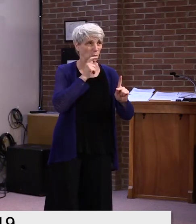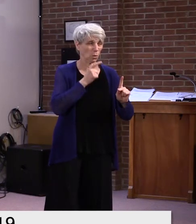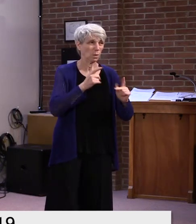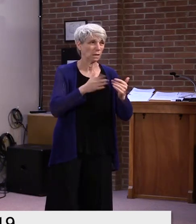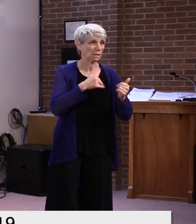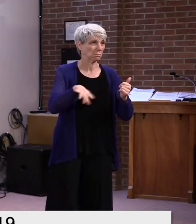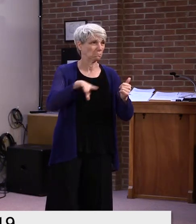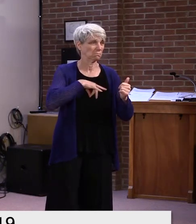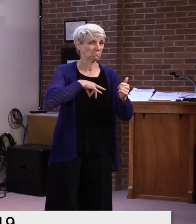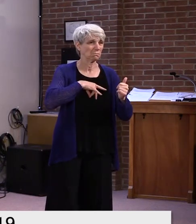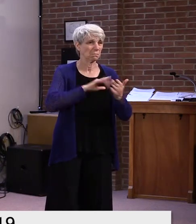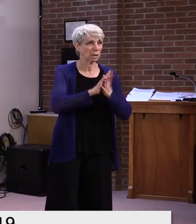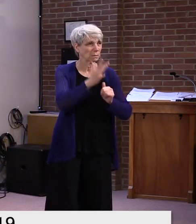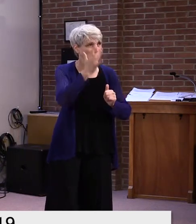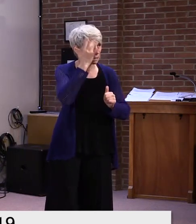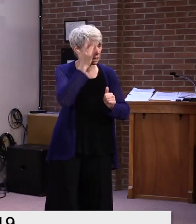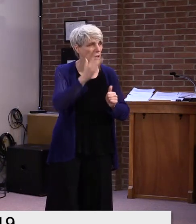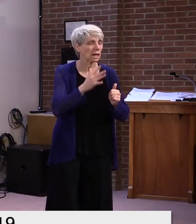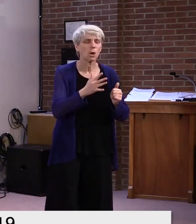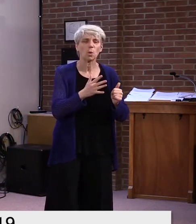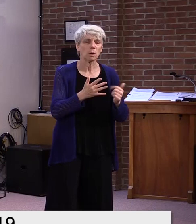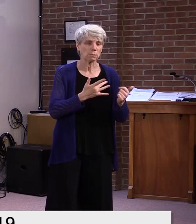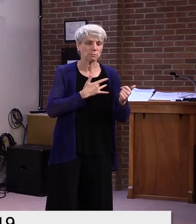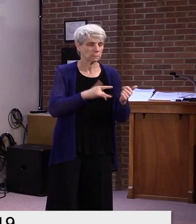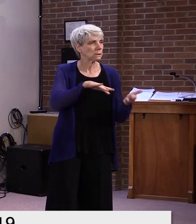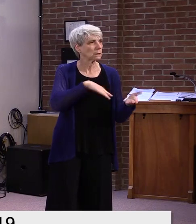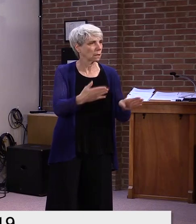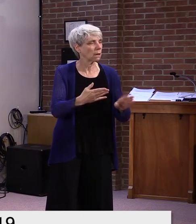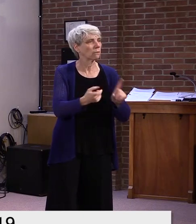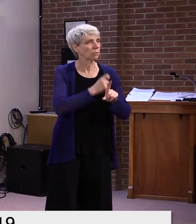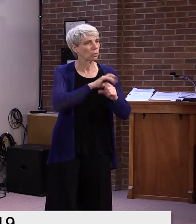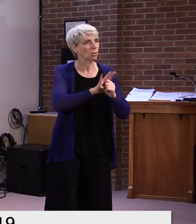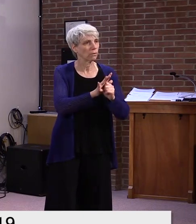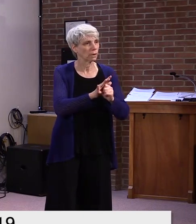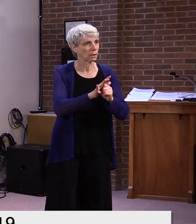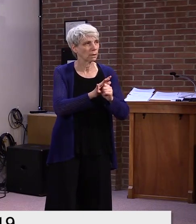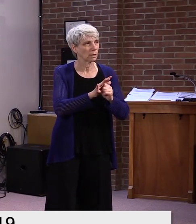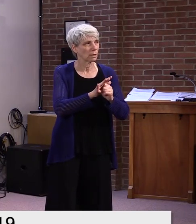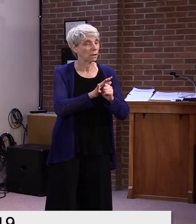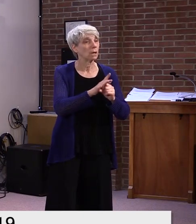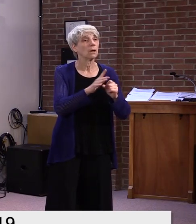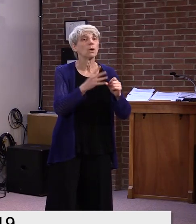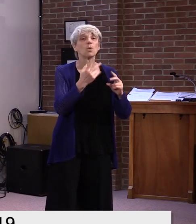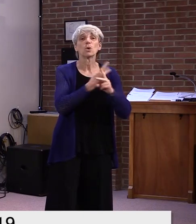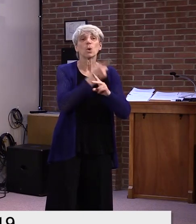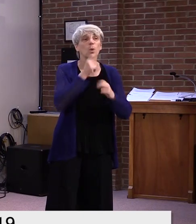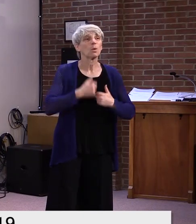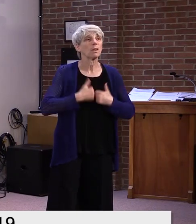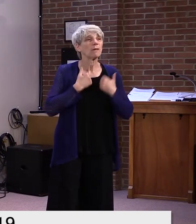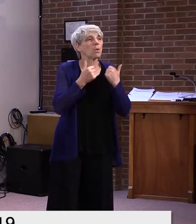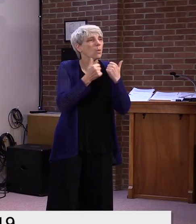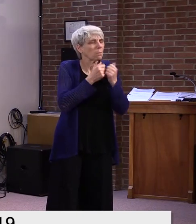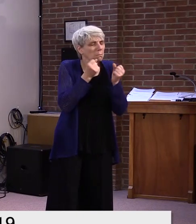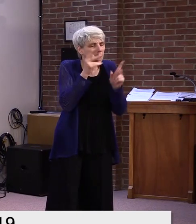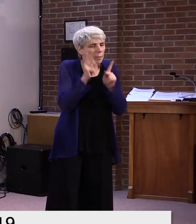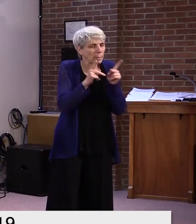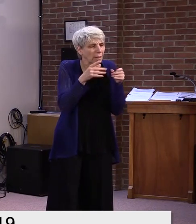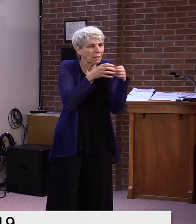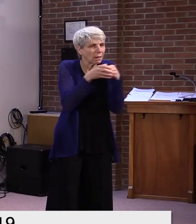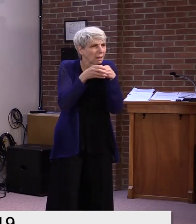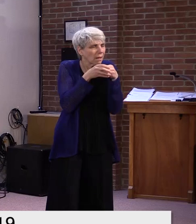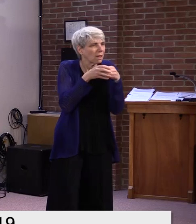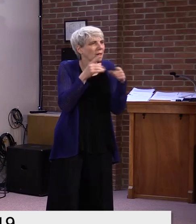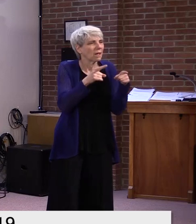virus, especially in congregate settings like nursing homes and other long-term care facilities.